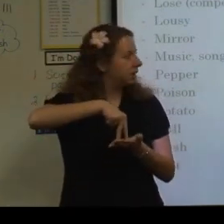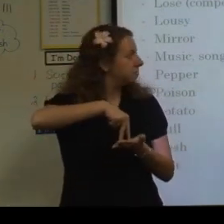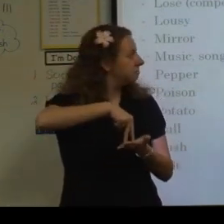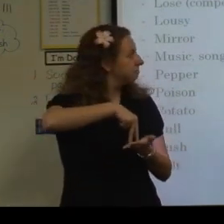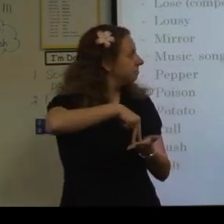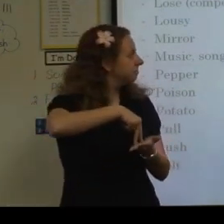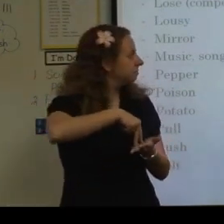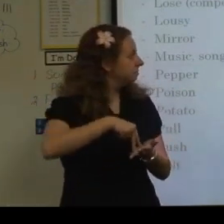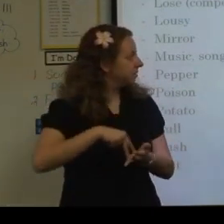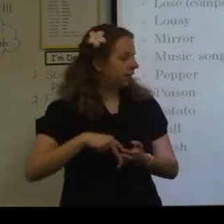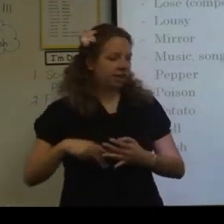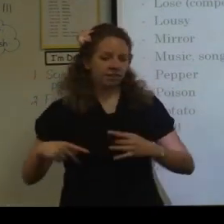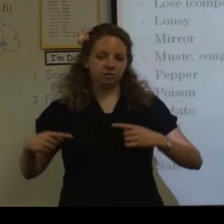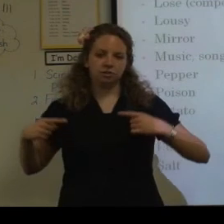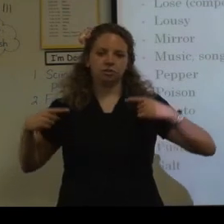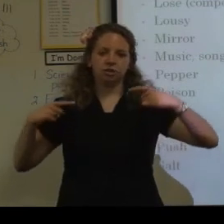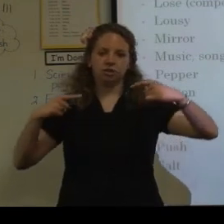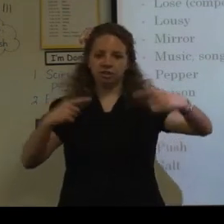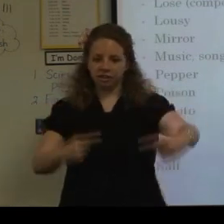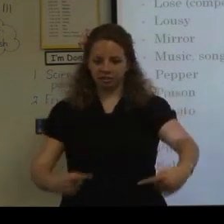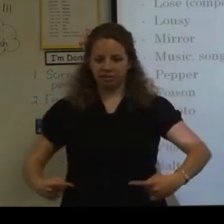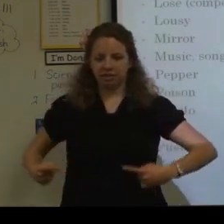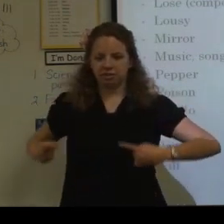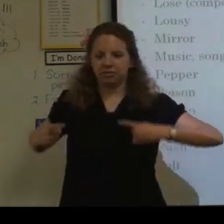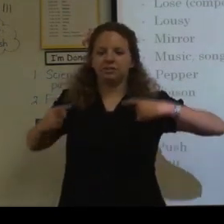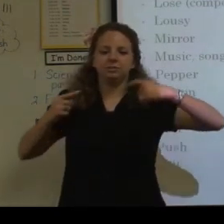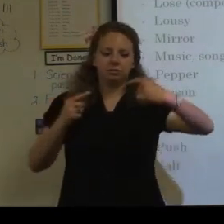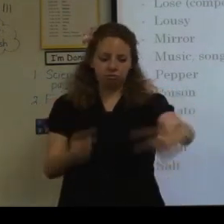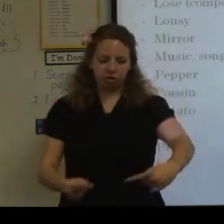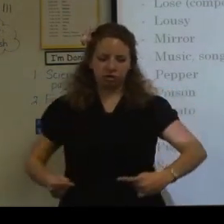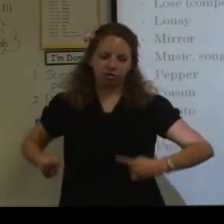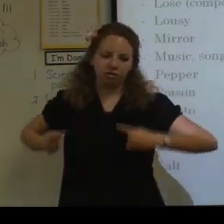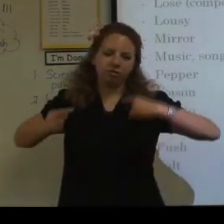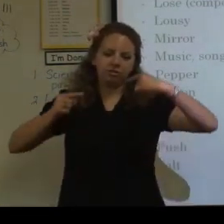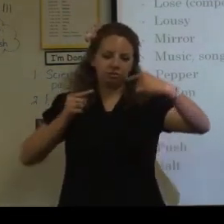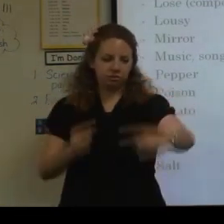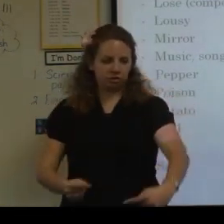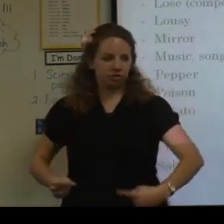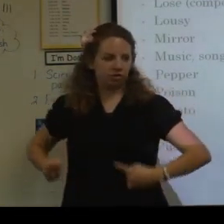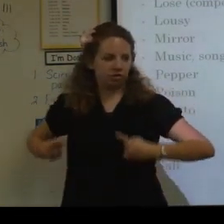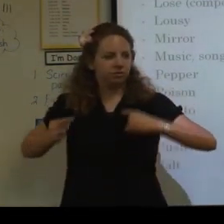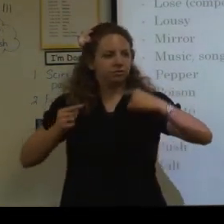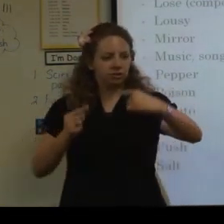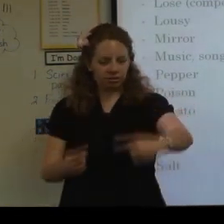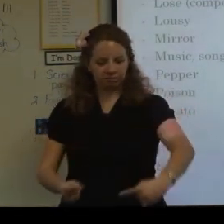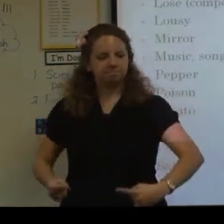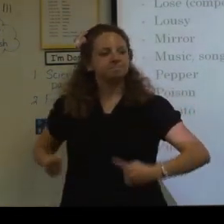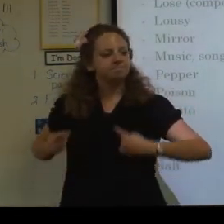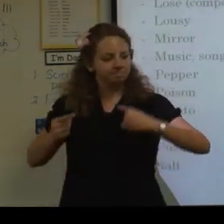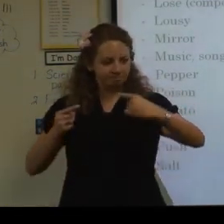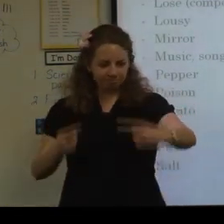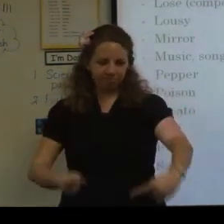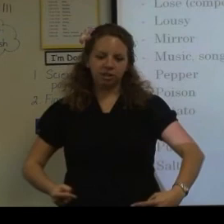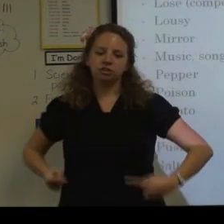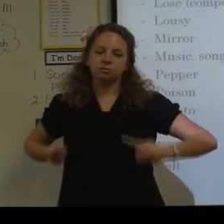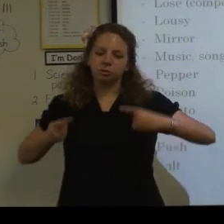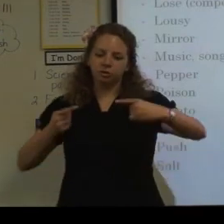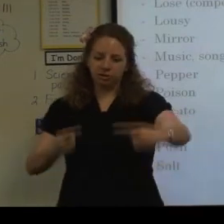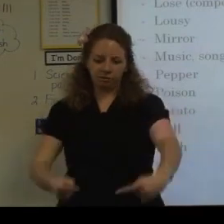Standing. And then struggling. So like this, struggle, struggle, struggle. Like this. You can just pull on your thumb on